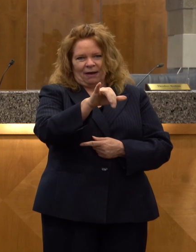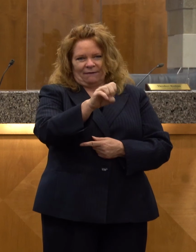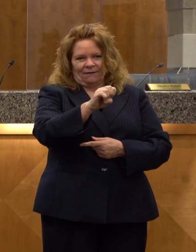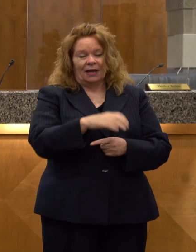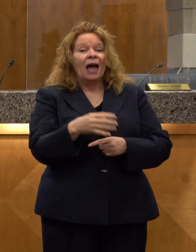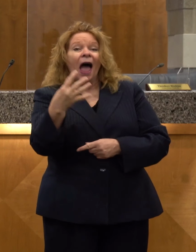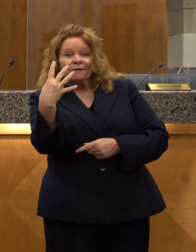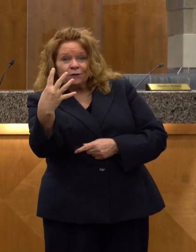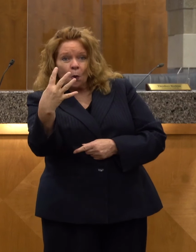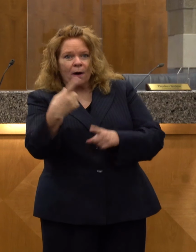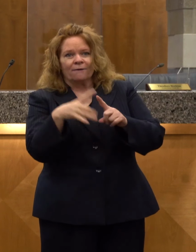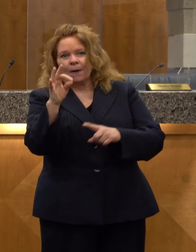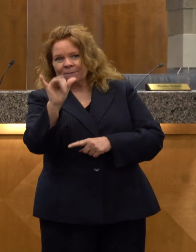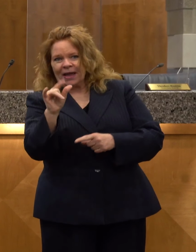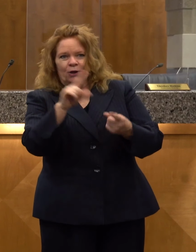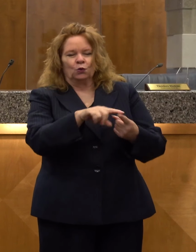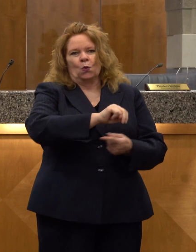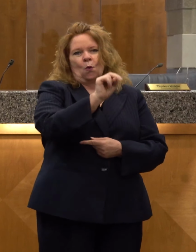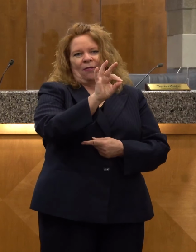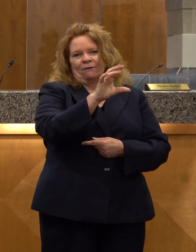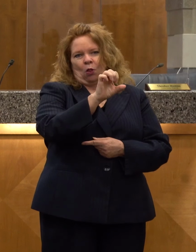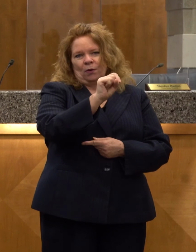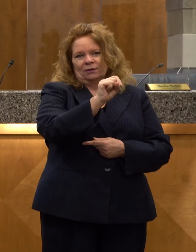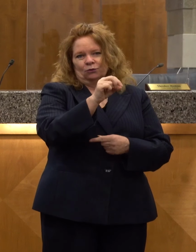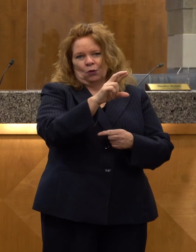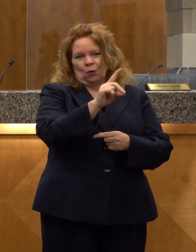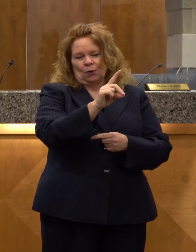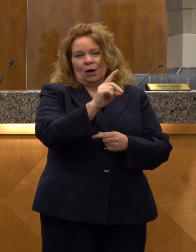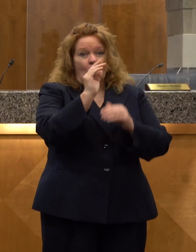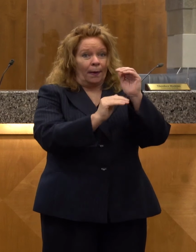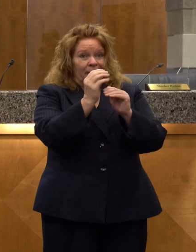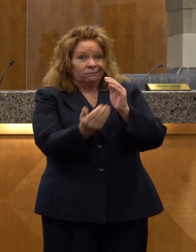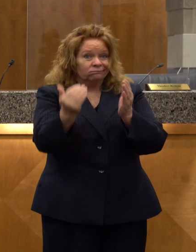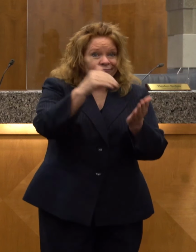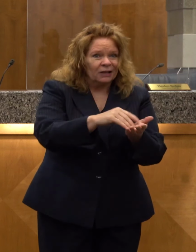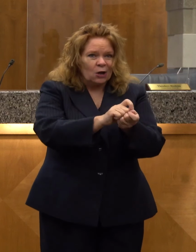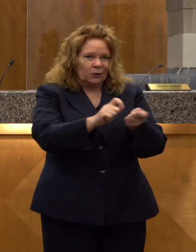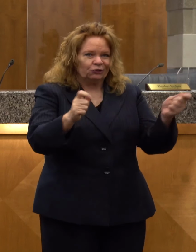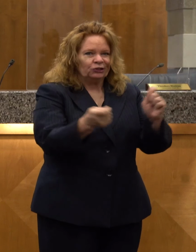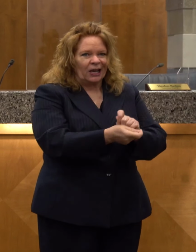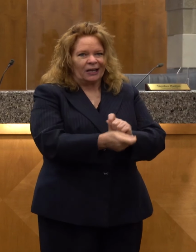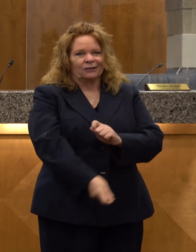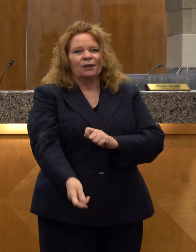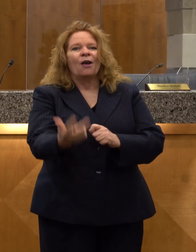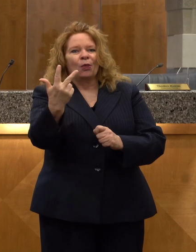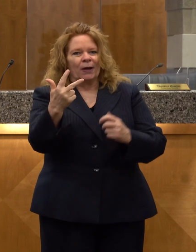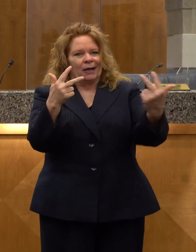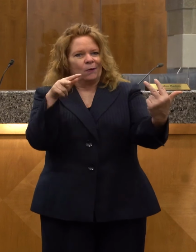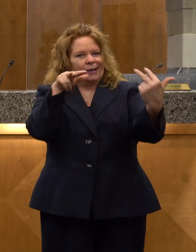Drive to North Florissant Road. When rebuilt, it will be striped to reduce driving lanes to 3 lanes, 1 lane in each